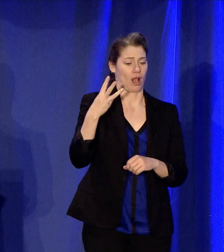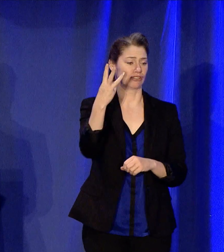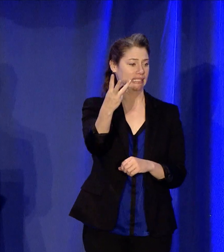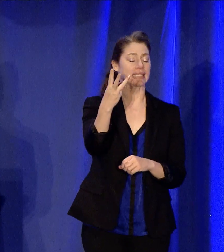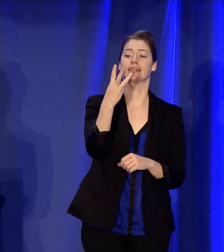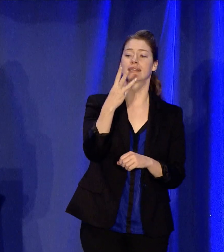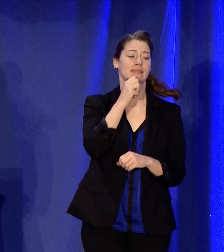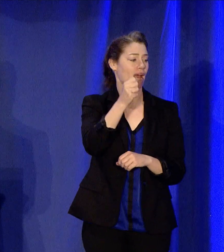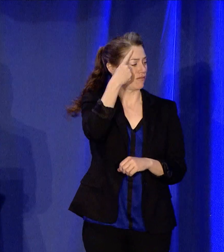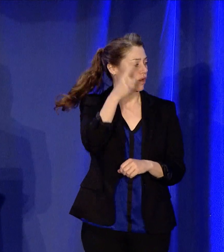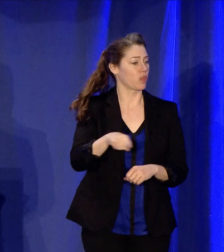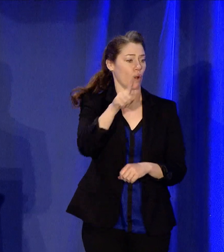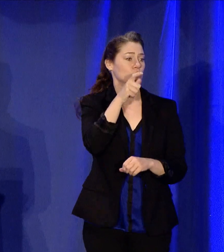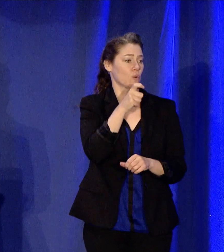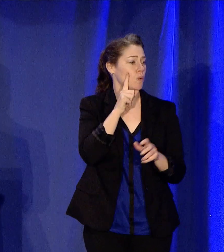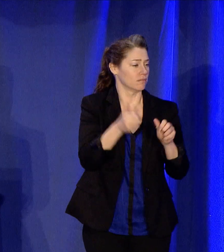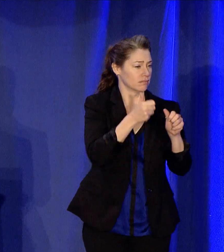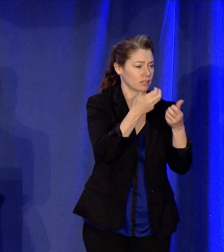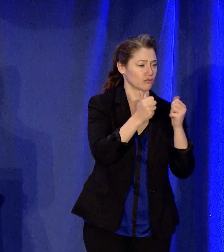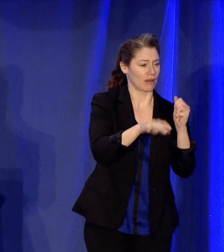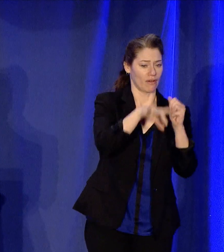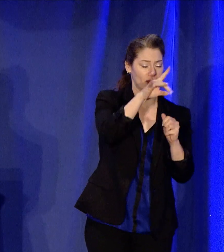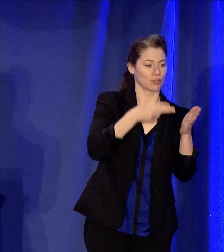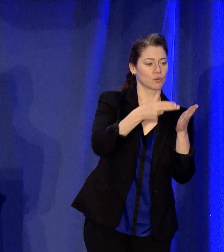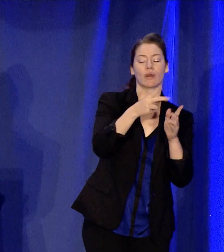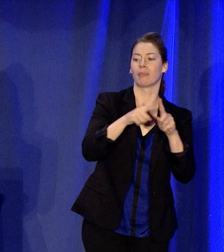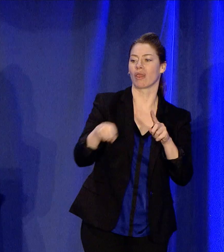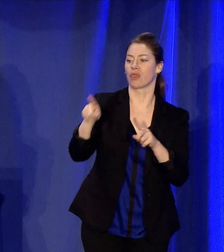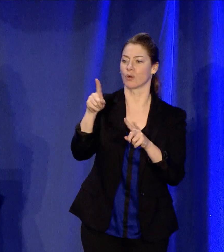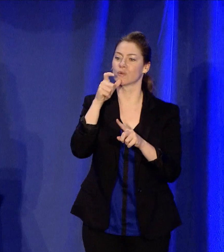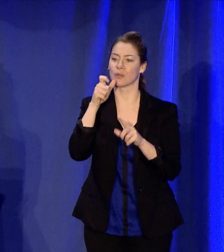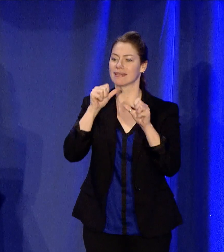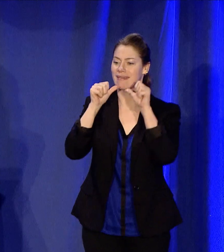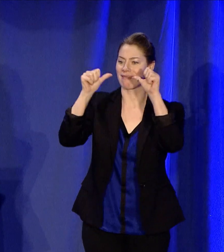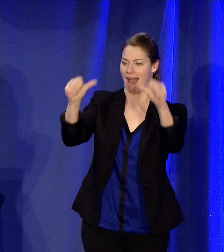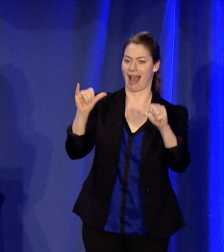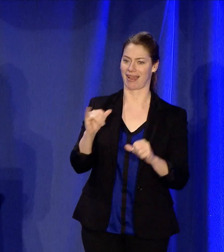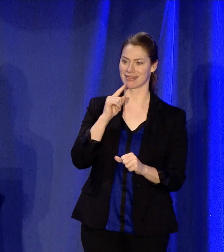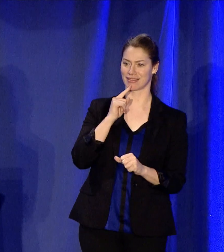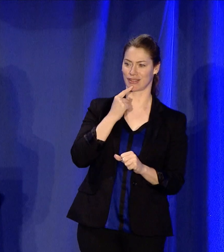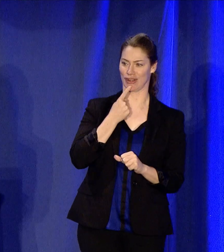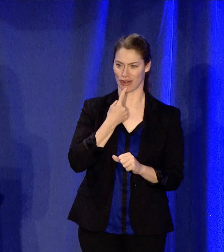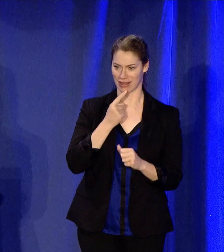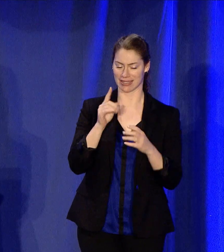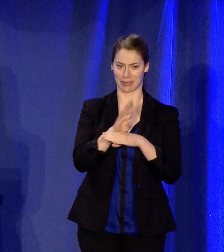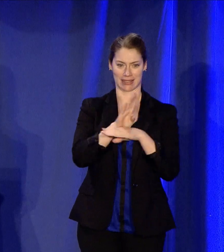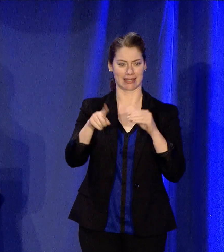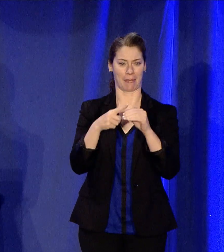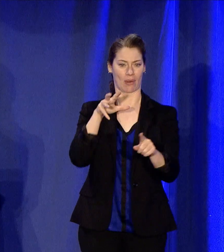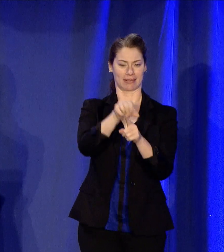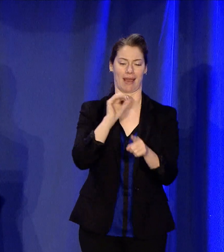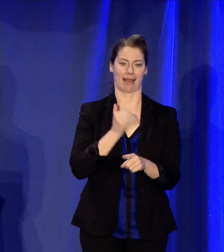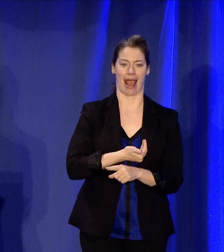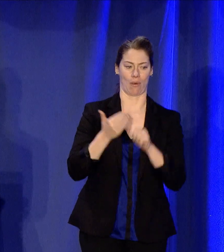those who would pursue the truth, but those that would deny the seriousness of an attack on our very democracy.